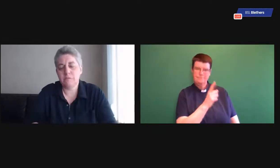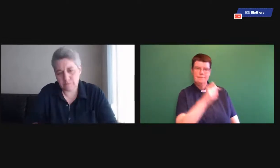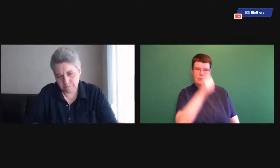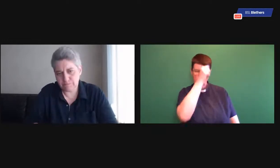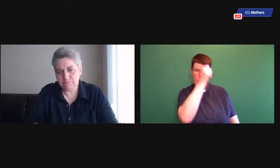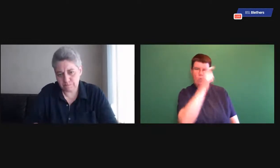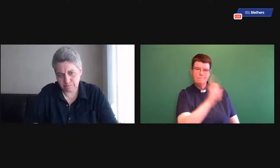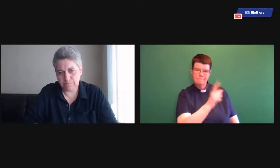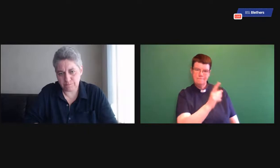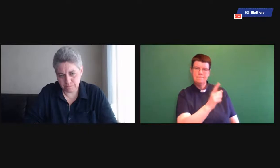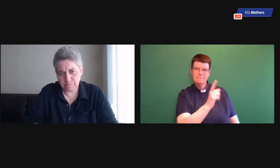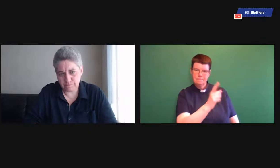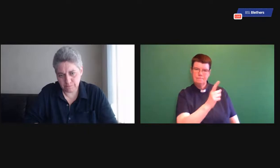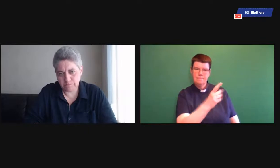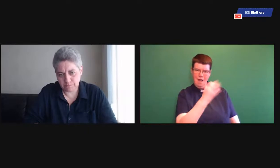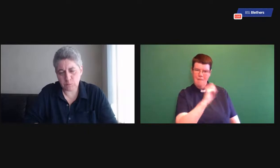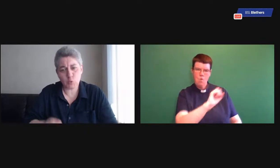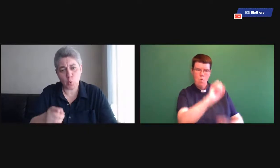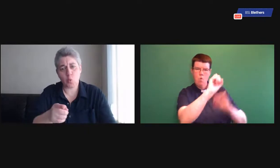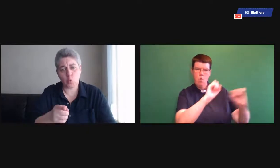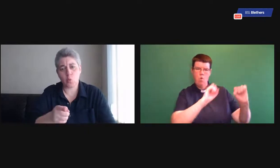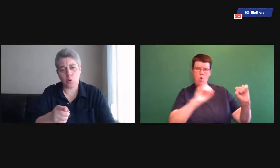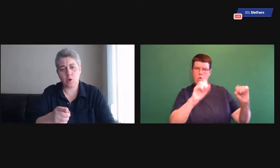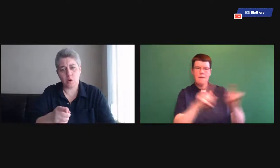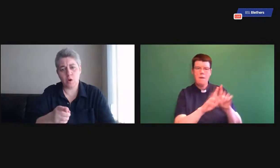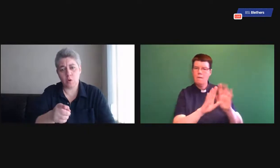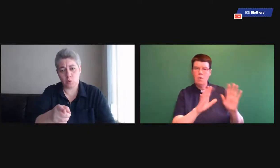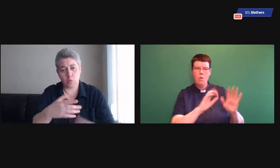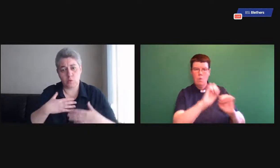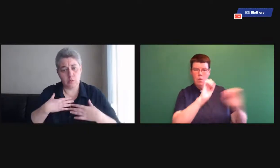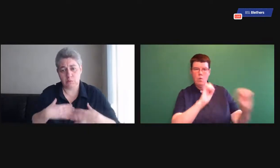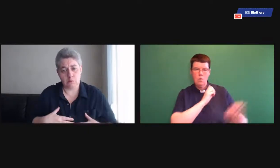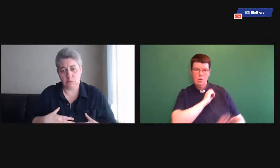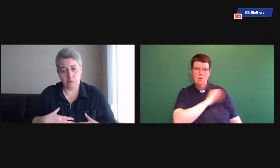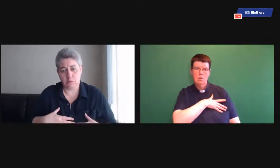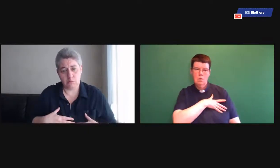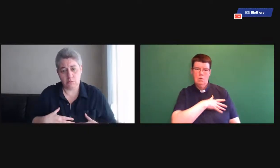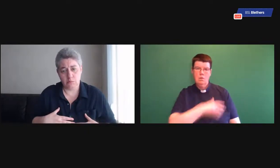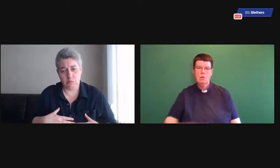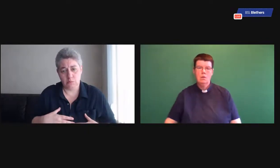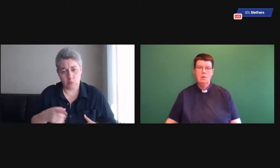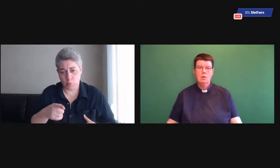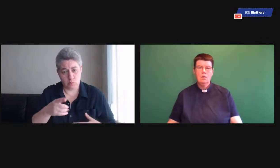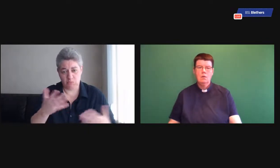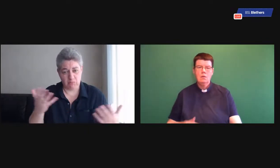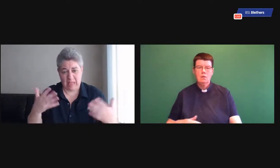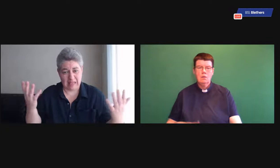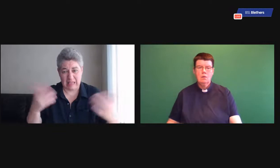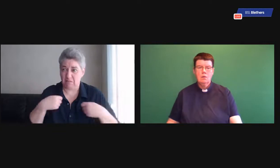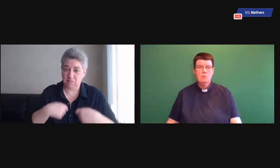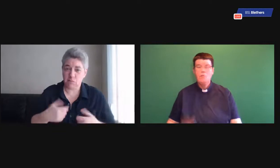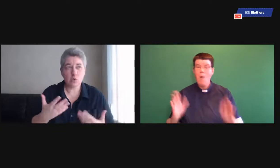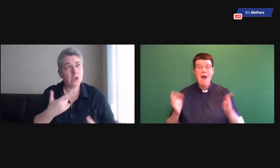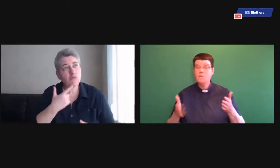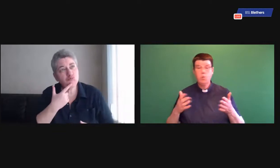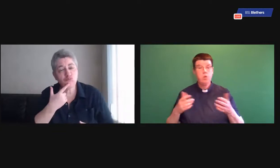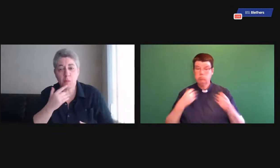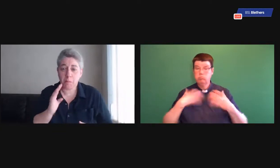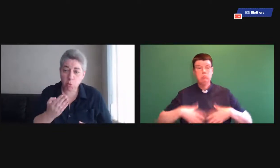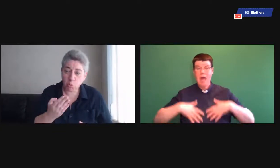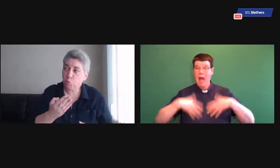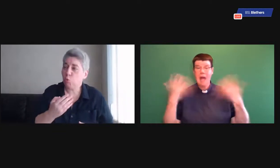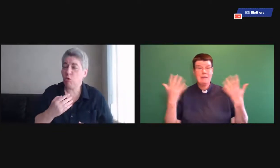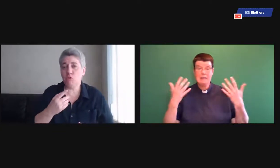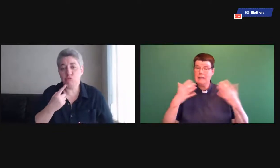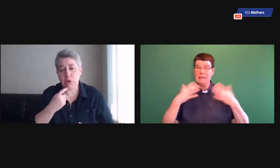kind of white, almost like material sort of coming out of their left shoulder, you will see it, and a